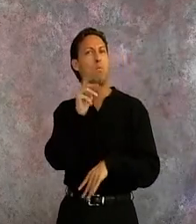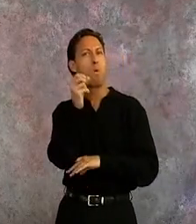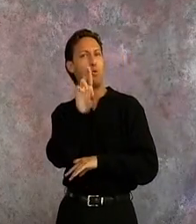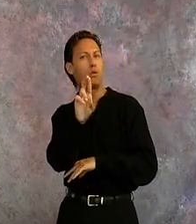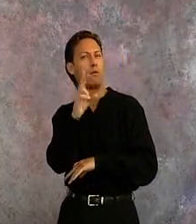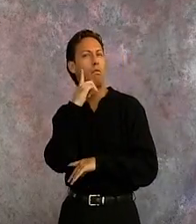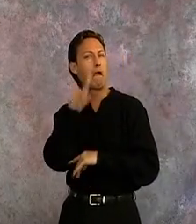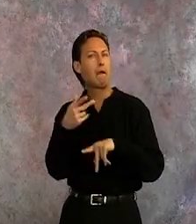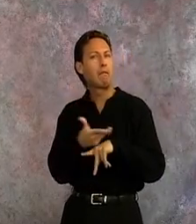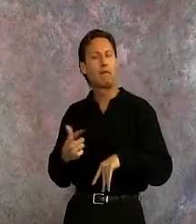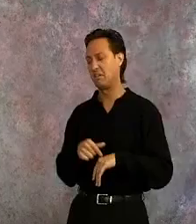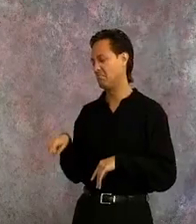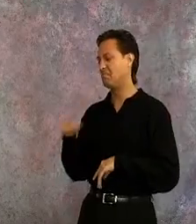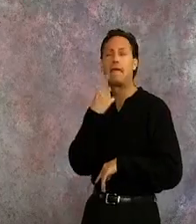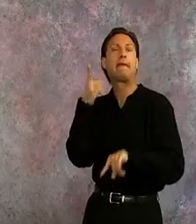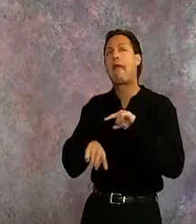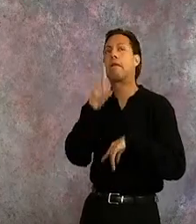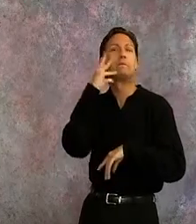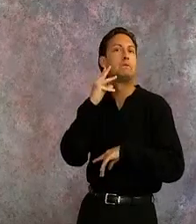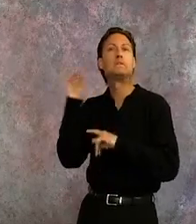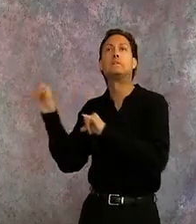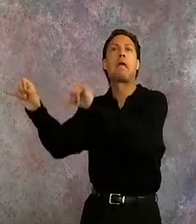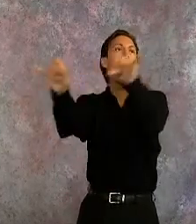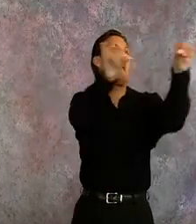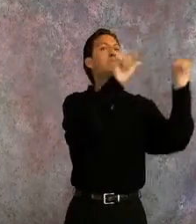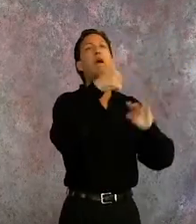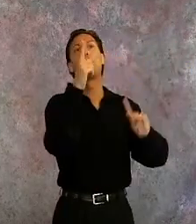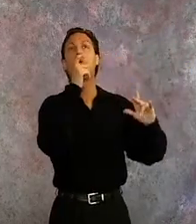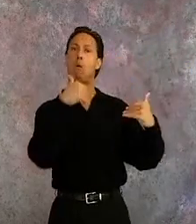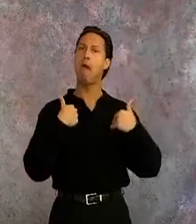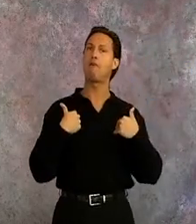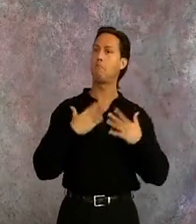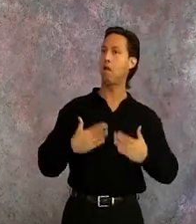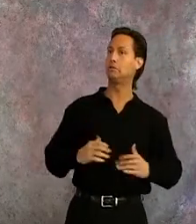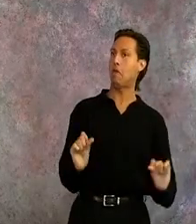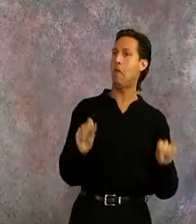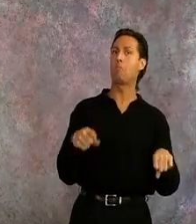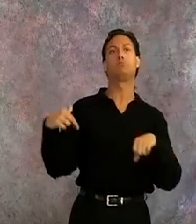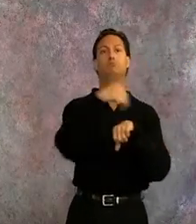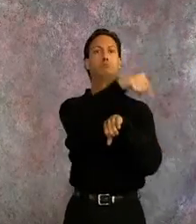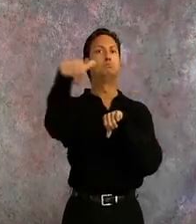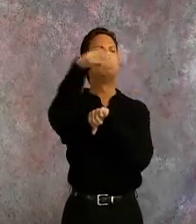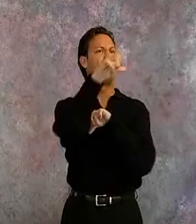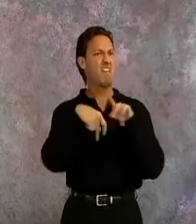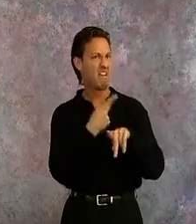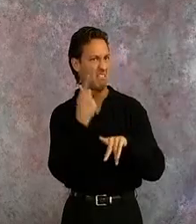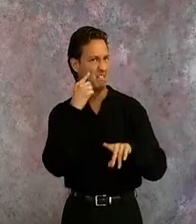nature to have the same experience that an able-bodied visitor might have to the Boundary Waters. And